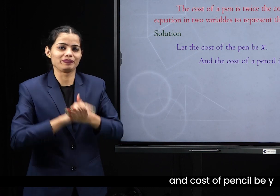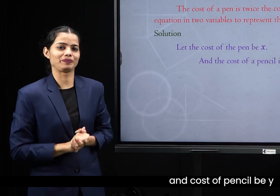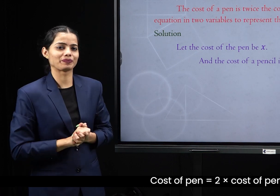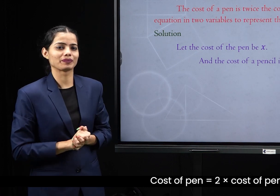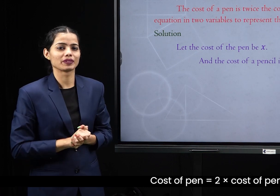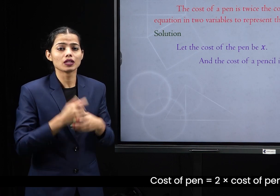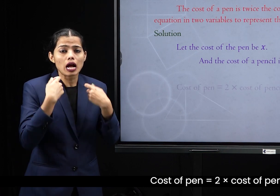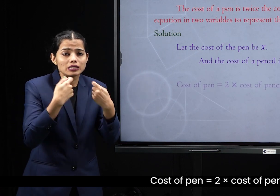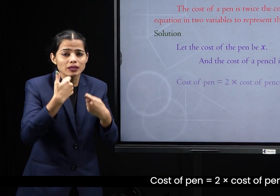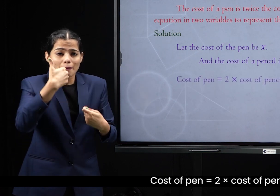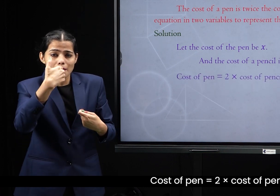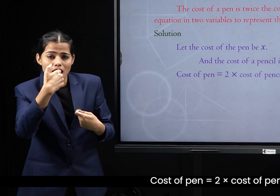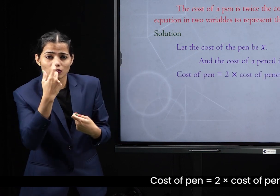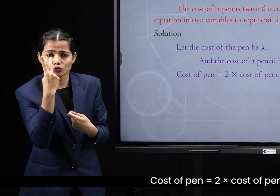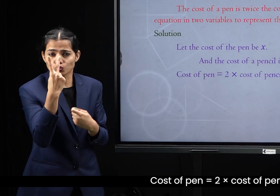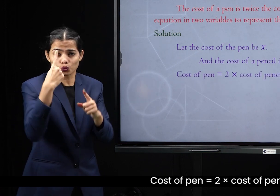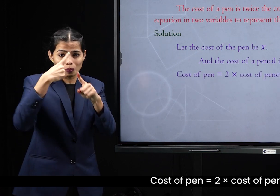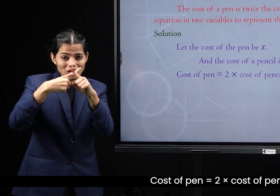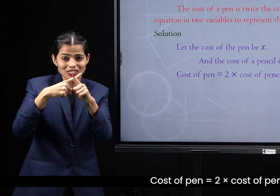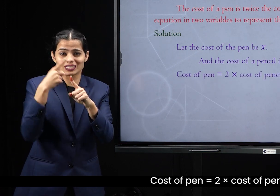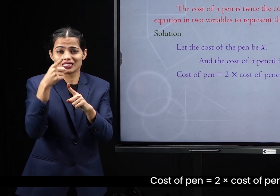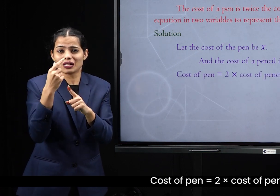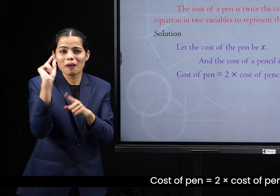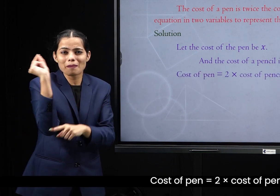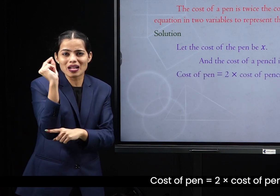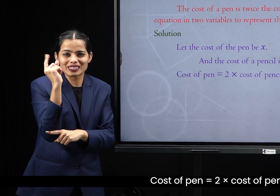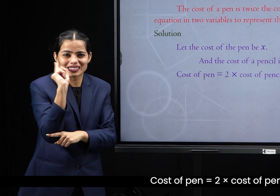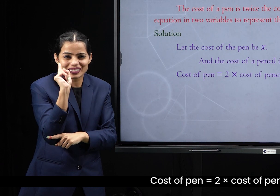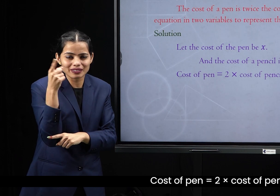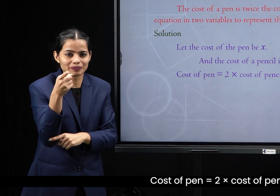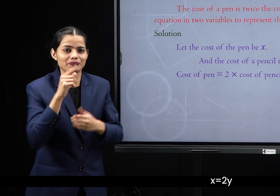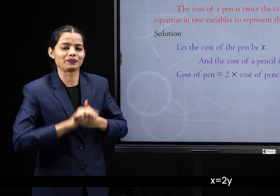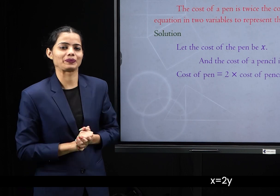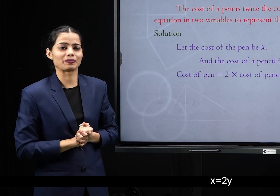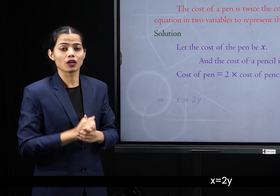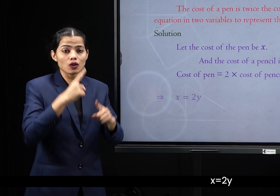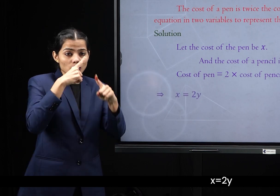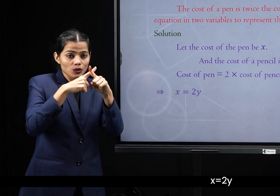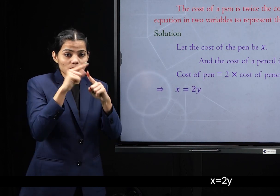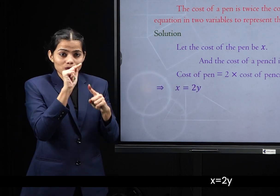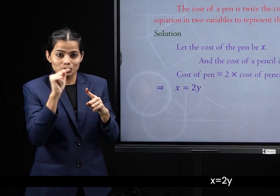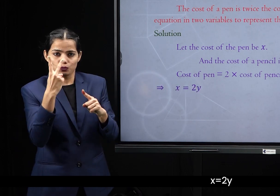Cost of pen is equal to 2 into cost of pencil. x is equal to 2y.